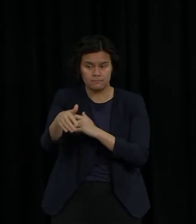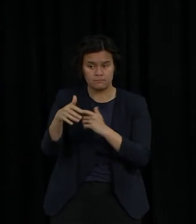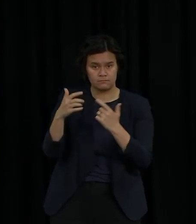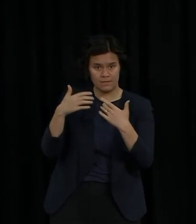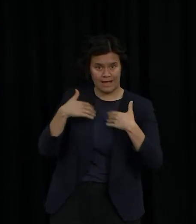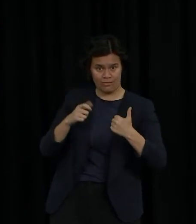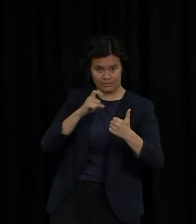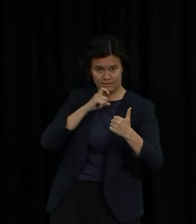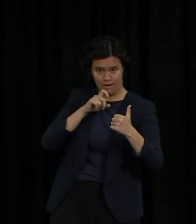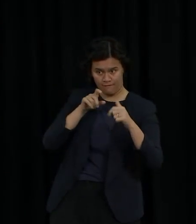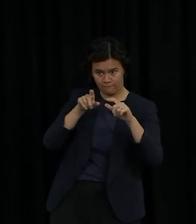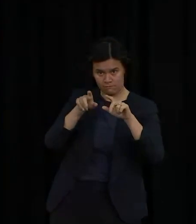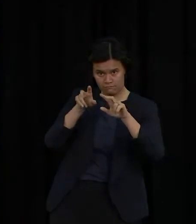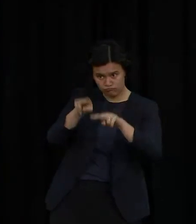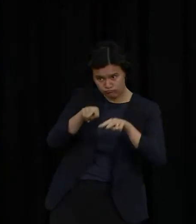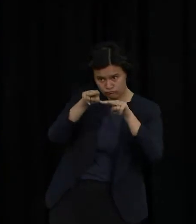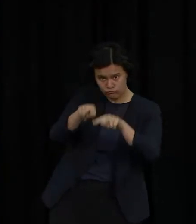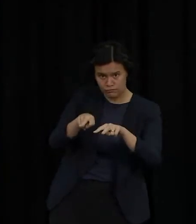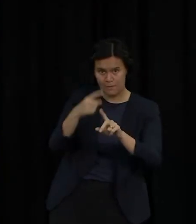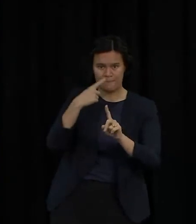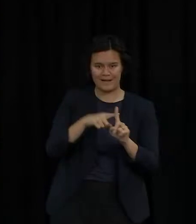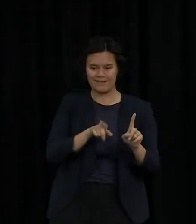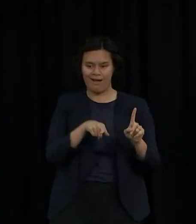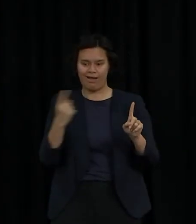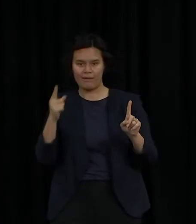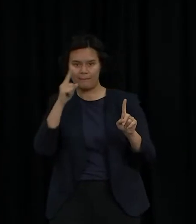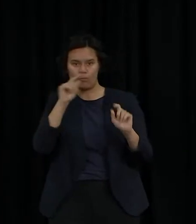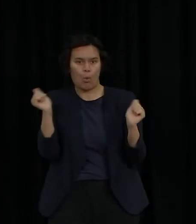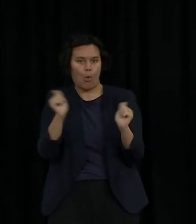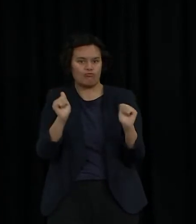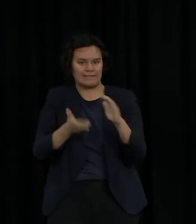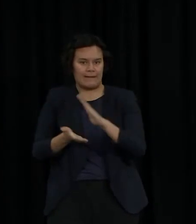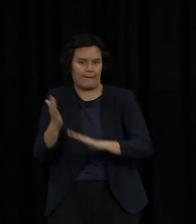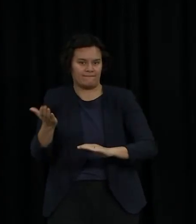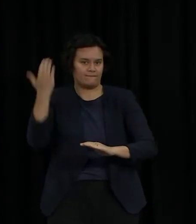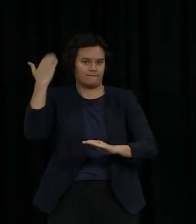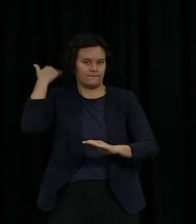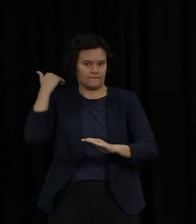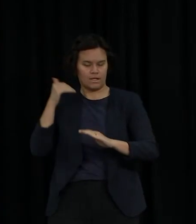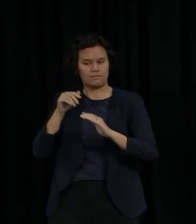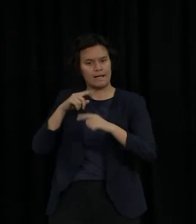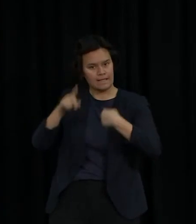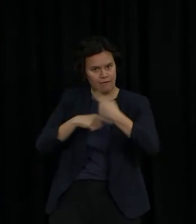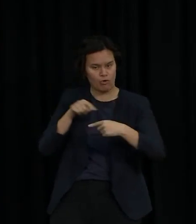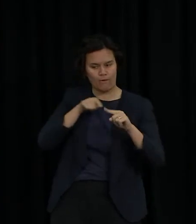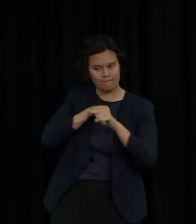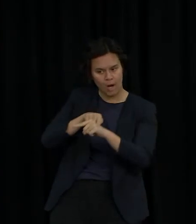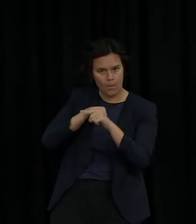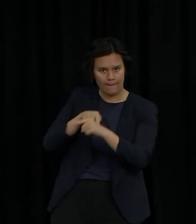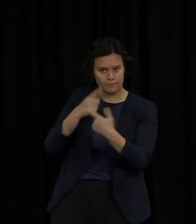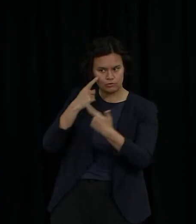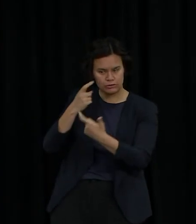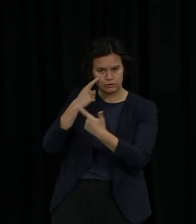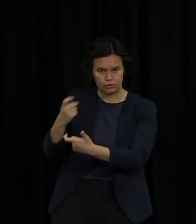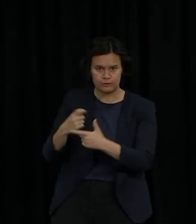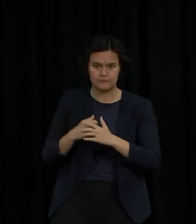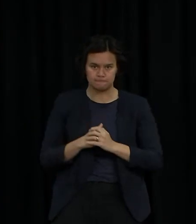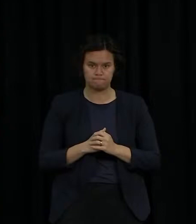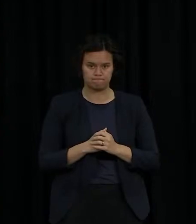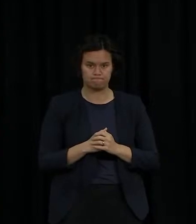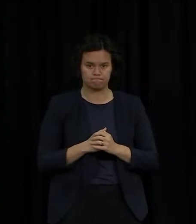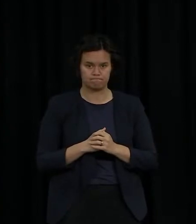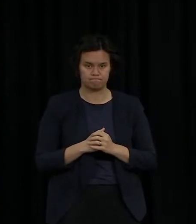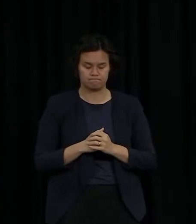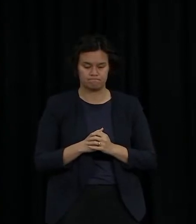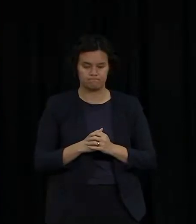who were considered contacts. And we just want to reiterate that while there's been a number of exposure events at Middlemore Hospital, This